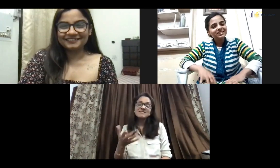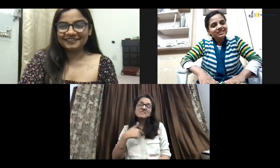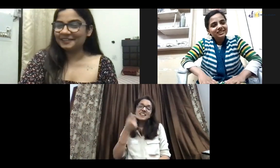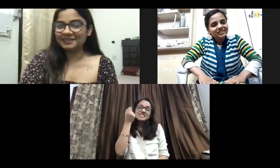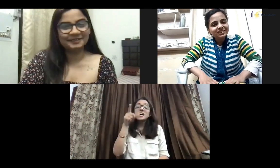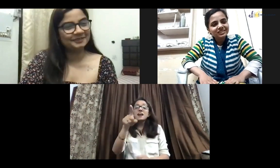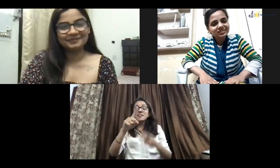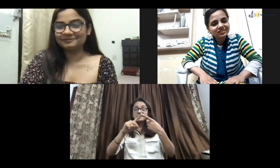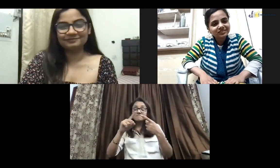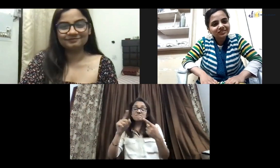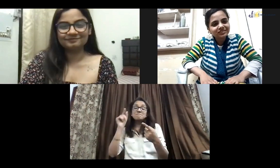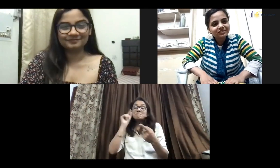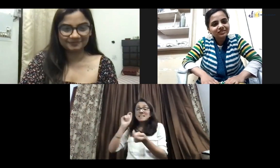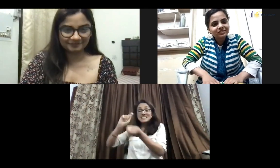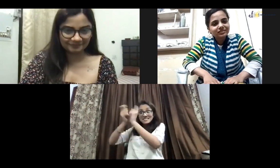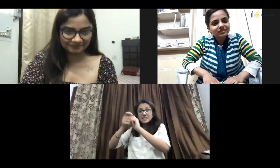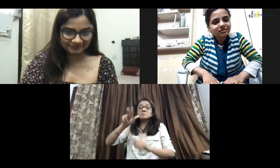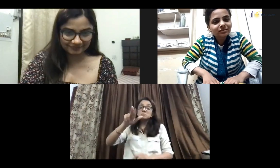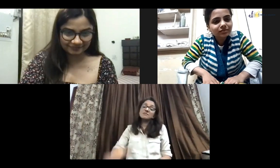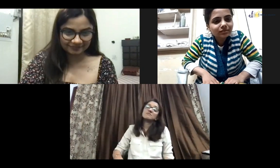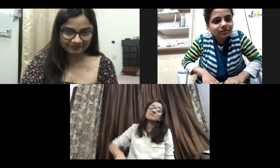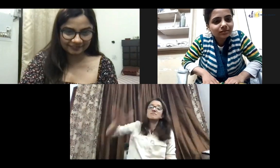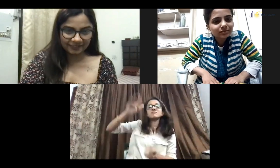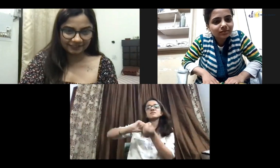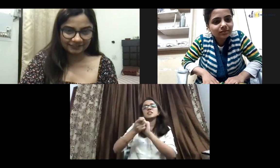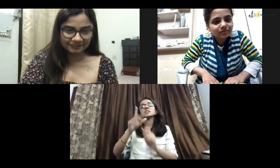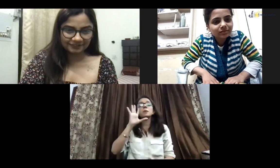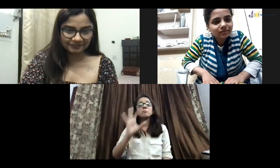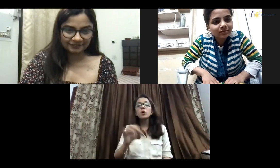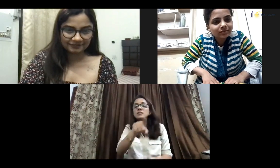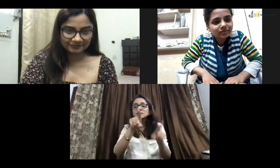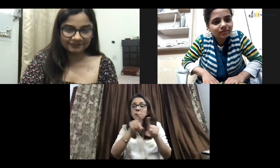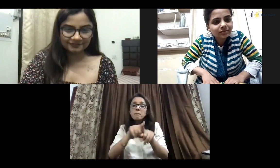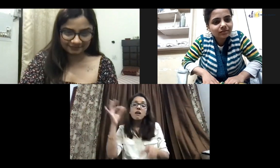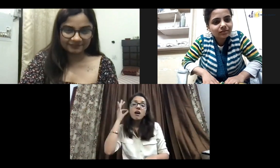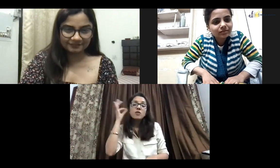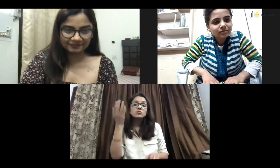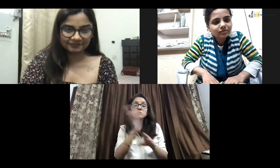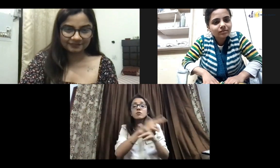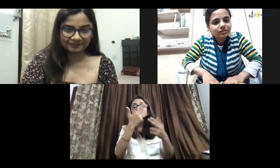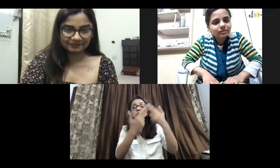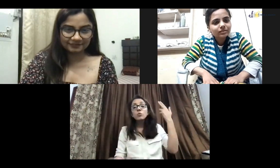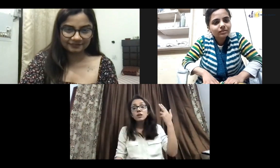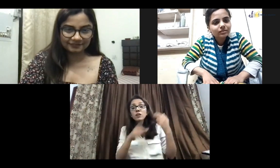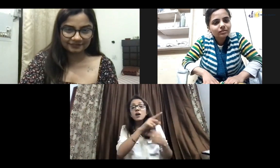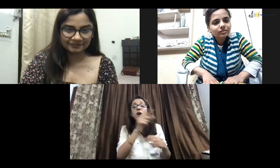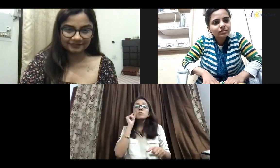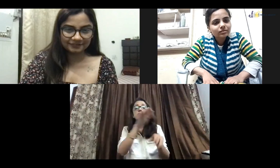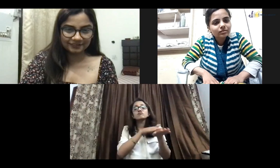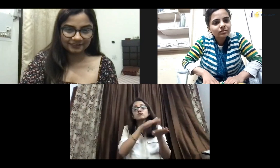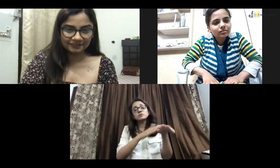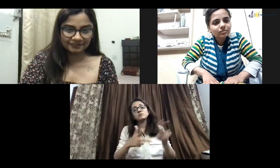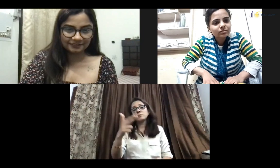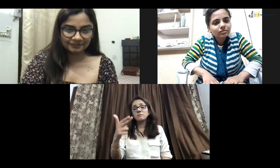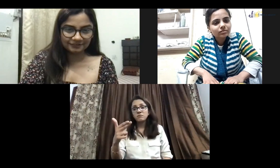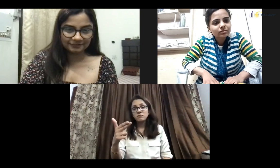here, sharing the women. And also changing their family, it means that this thing is important. You have